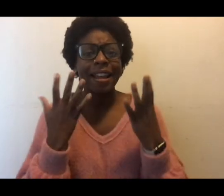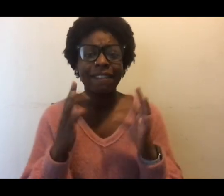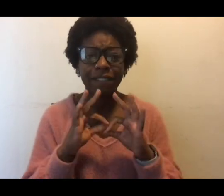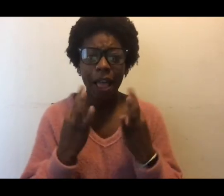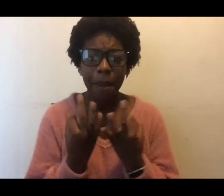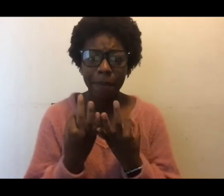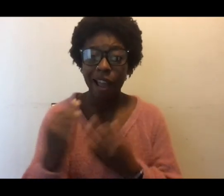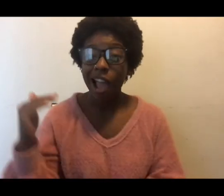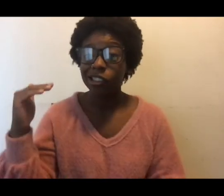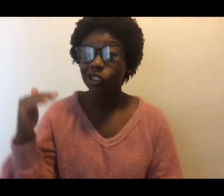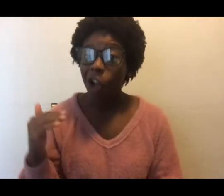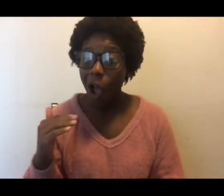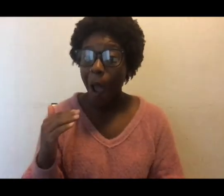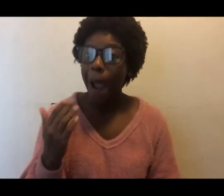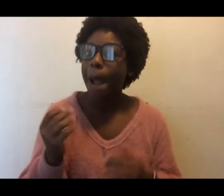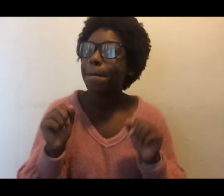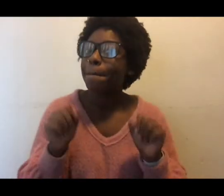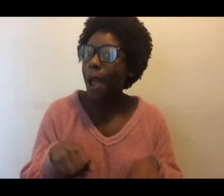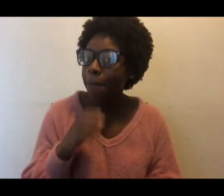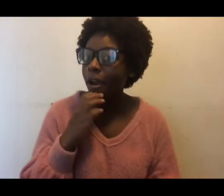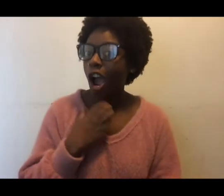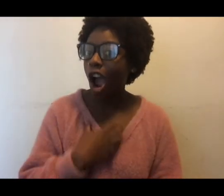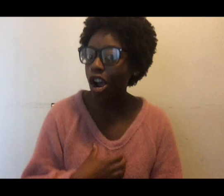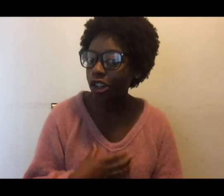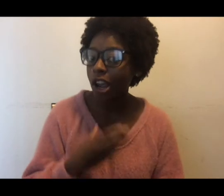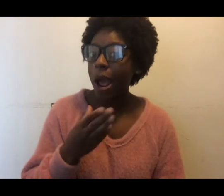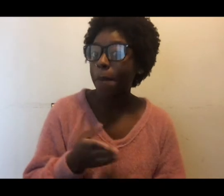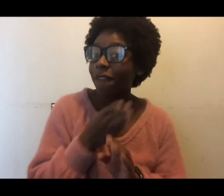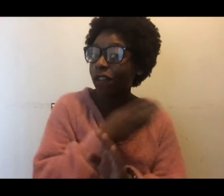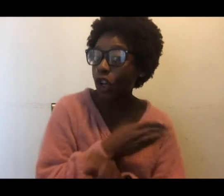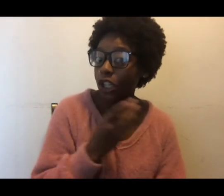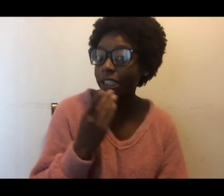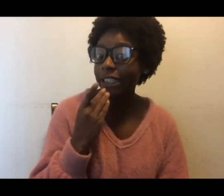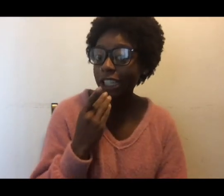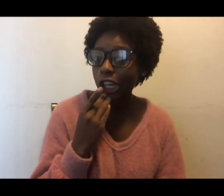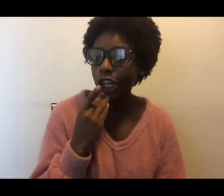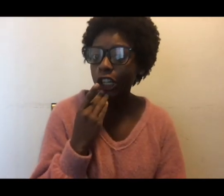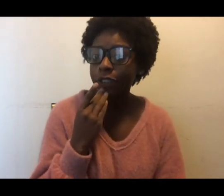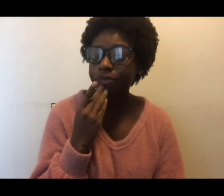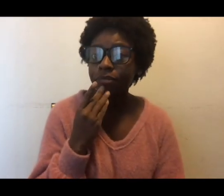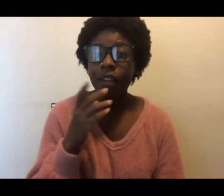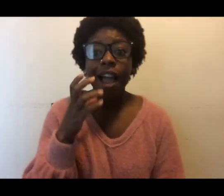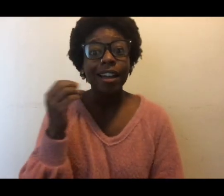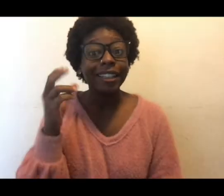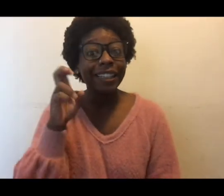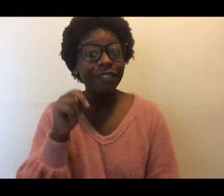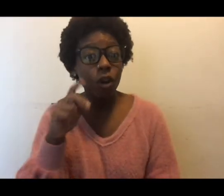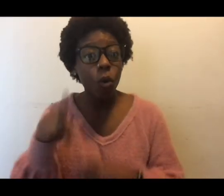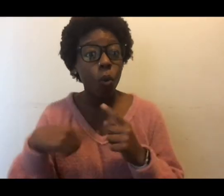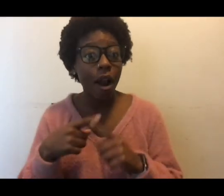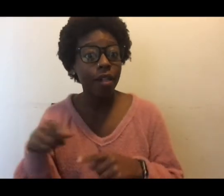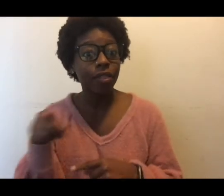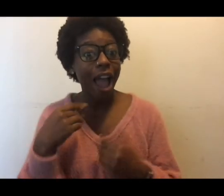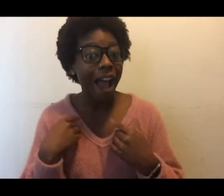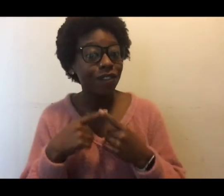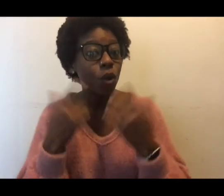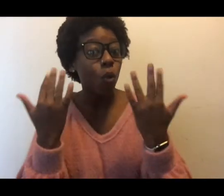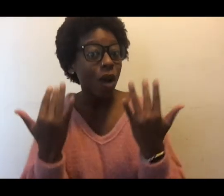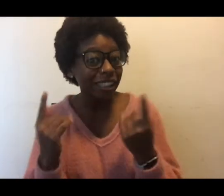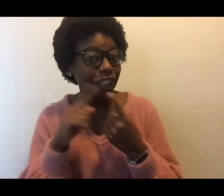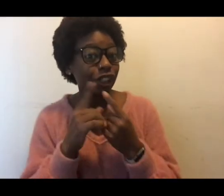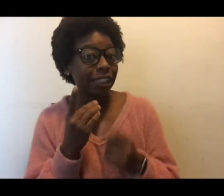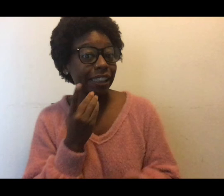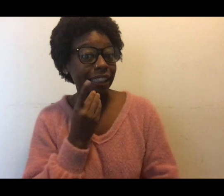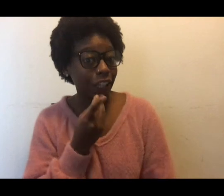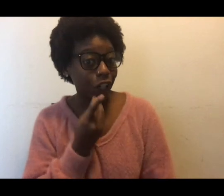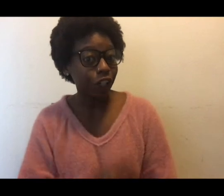For example, in many families, a child may be hungry before dinner, and even if they